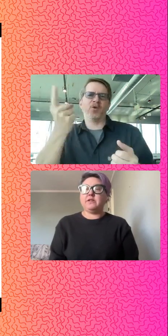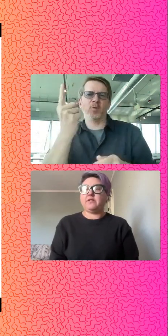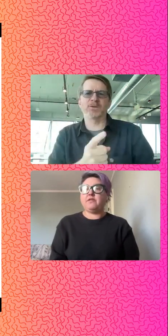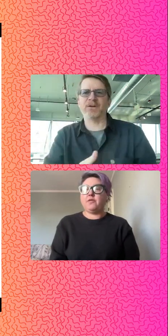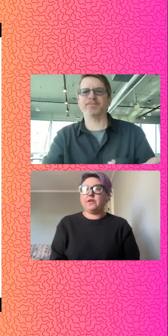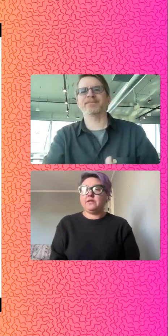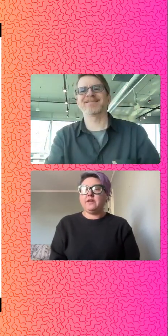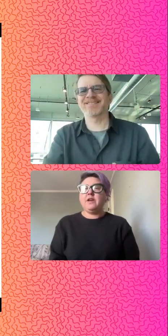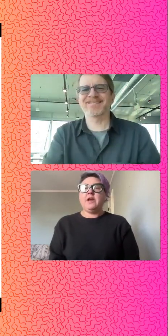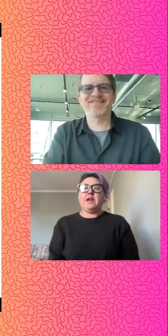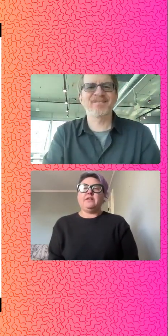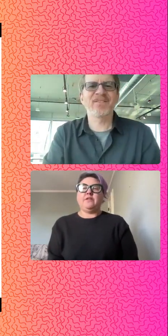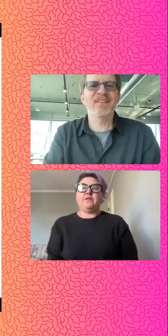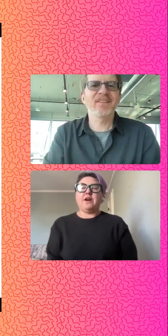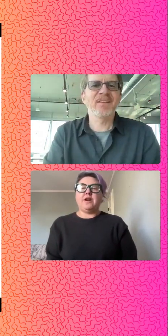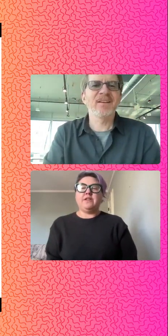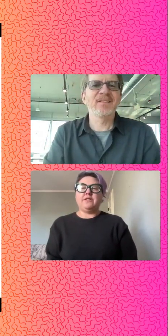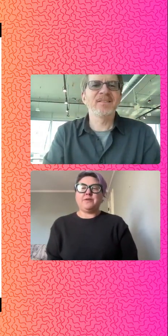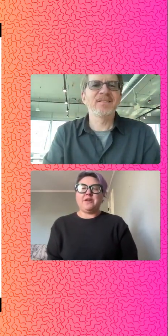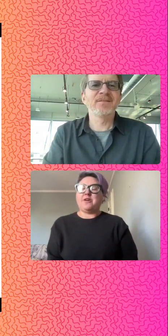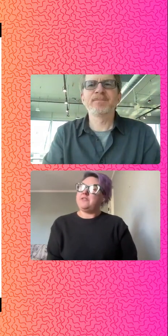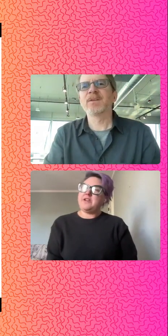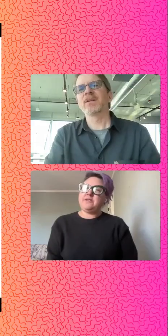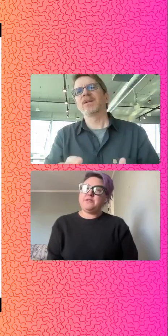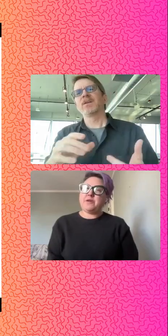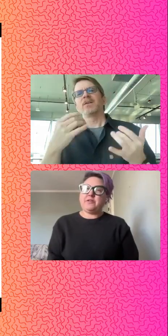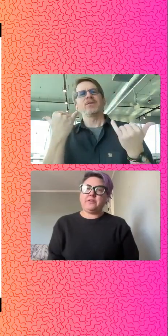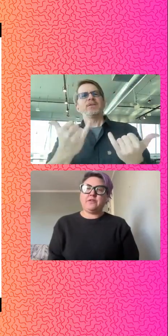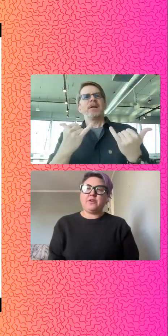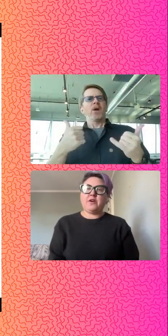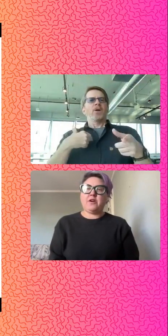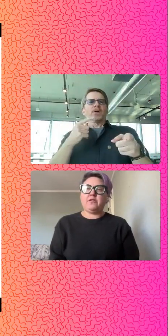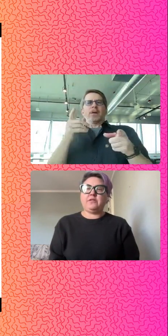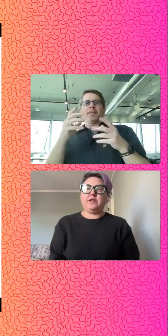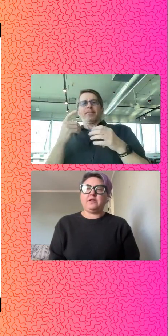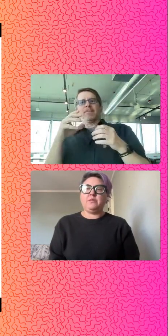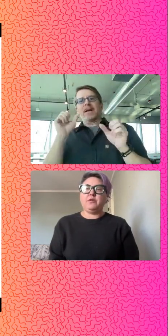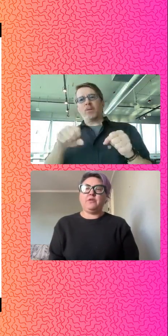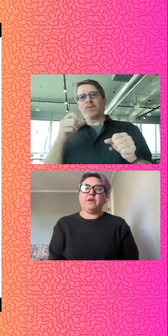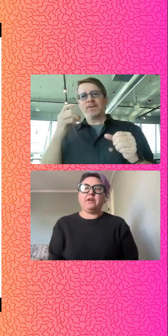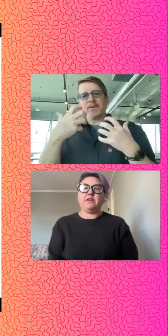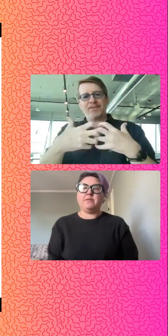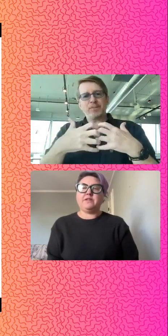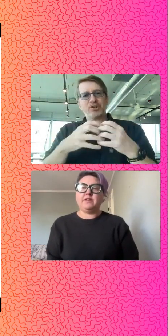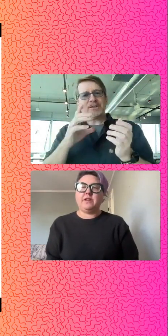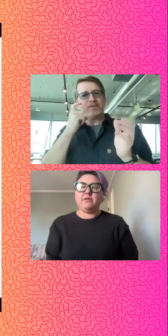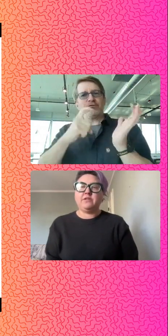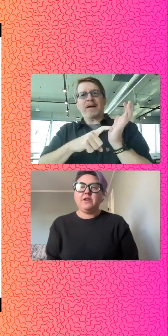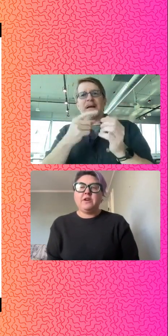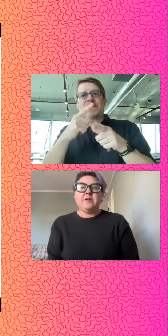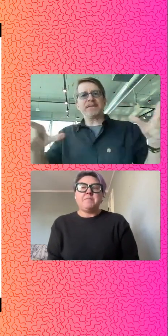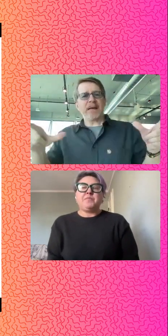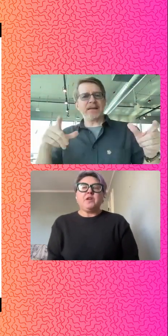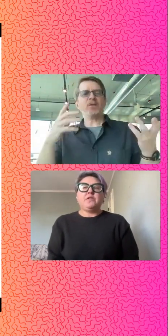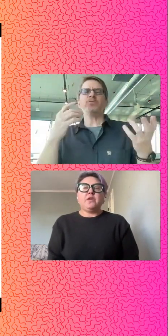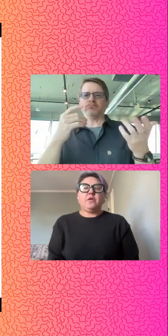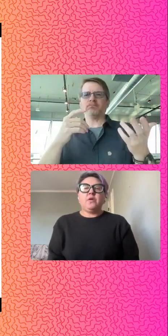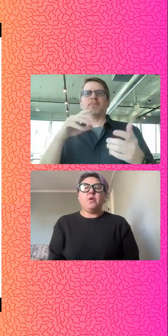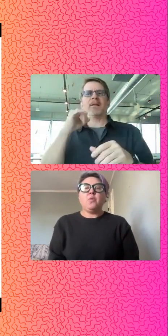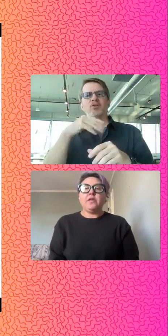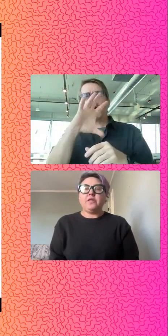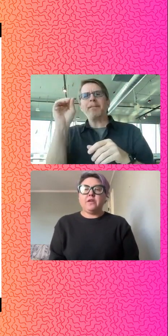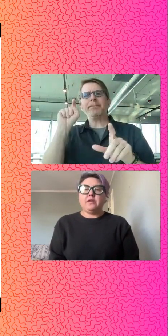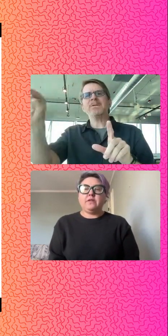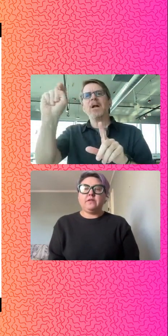call a deaf voice, and so in this way, I thought sign's always better. So let's figure out how to get the computer to recognize my sign language.